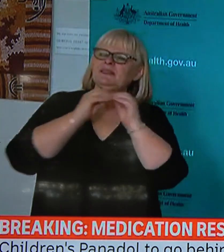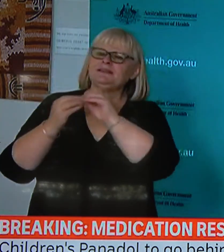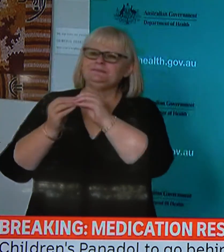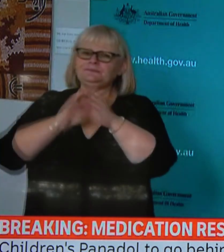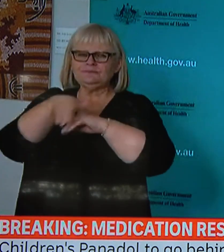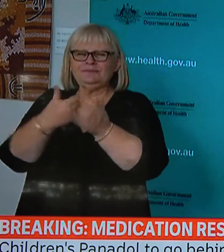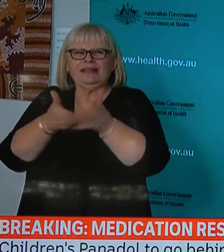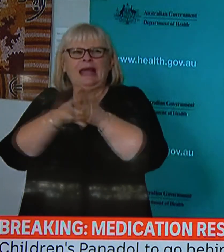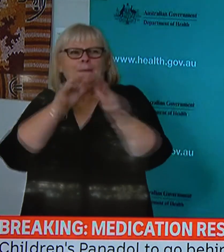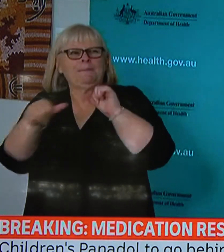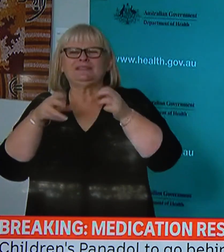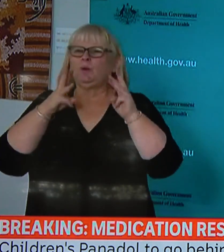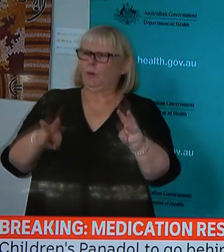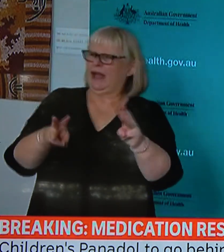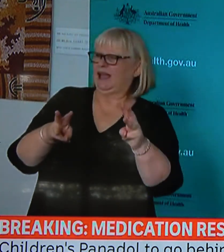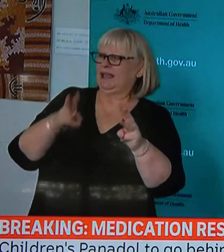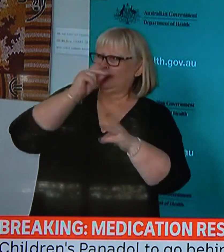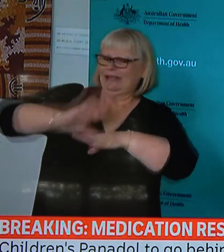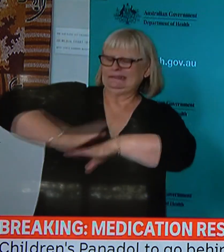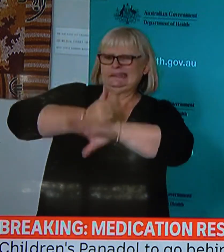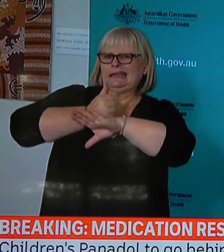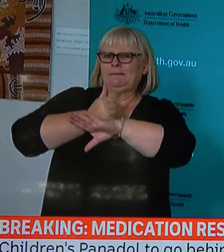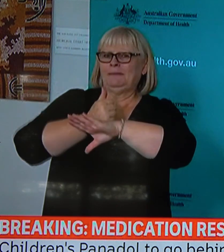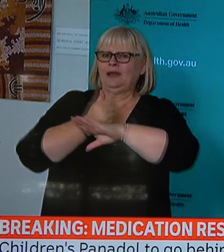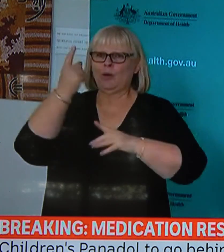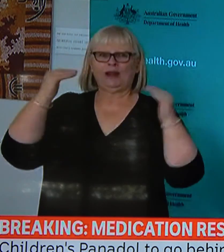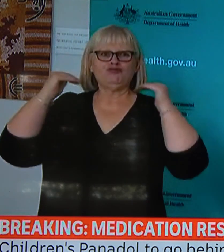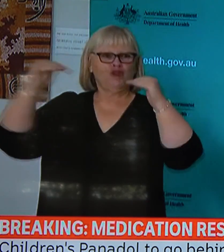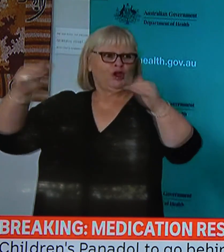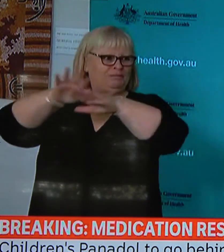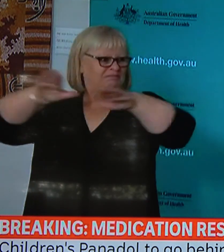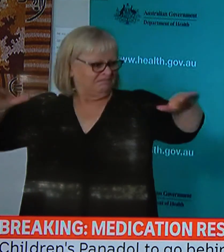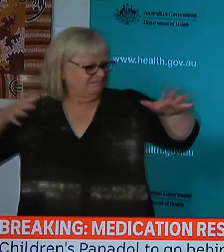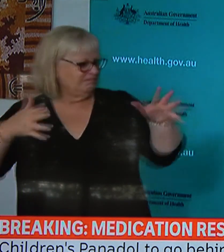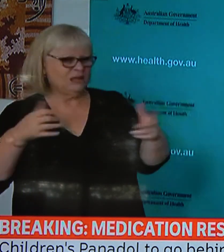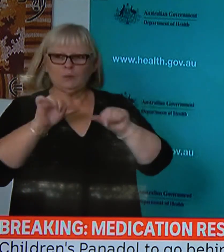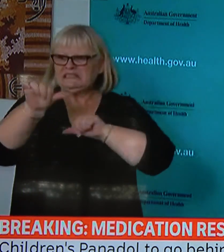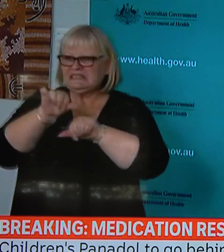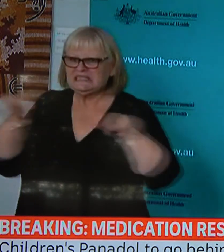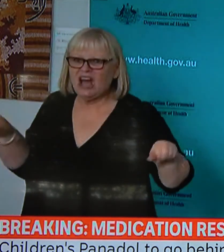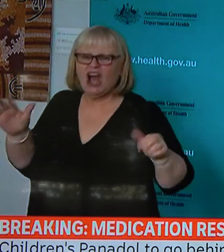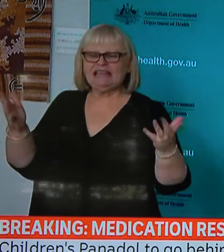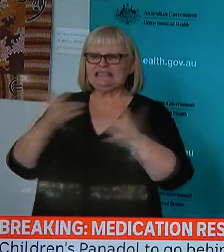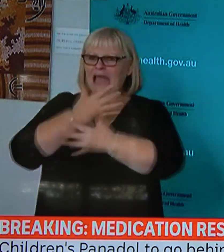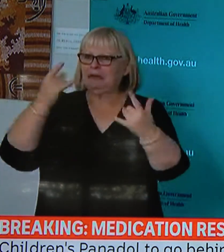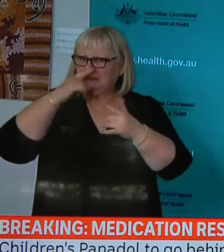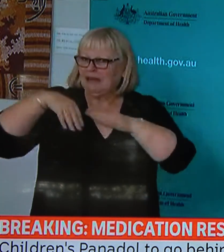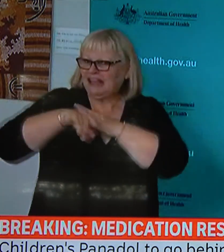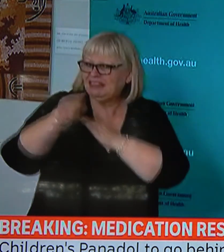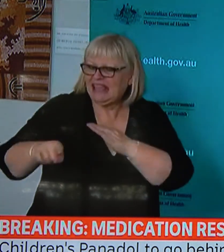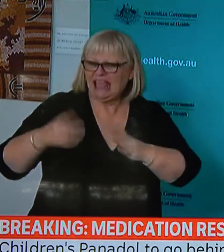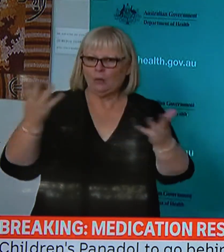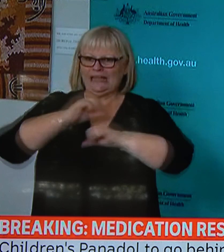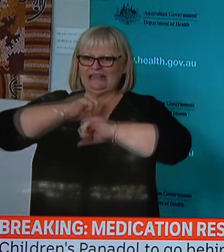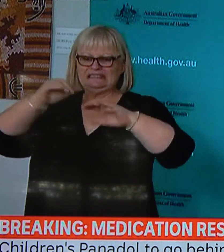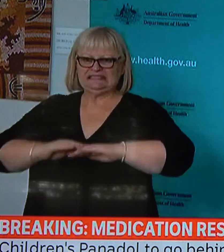about the practicality of how you set up a room, the size of the room. But we've got general principles. They were